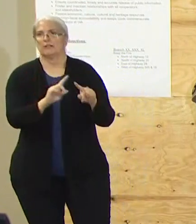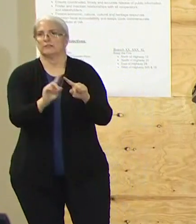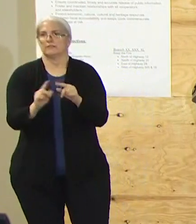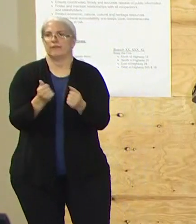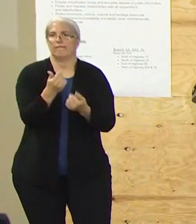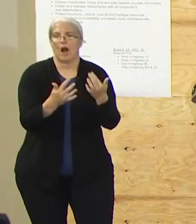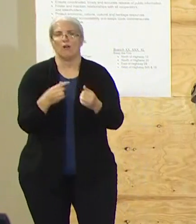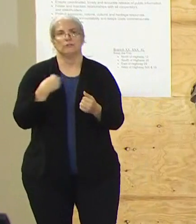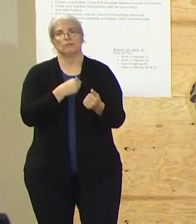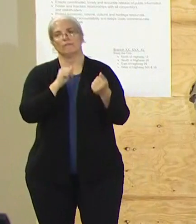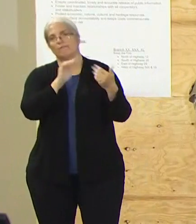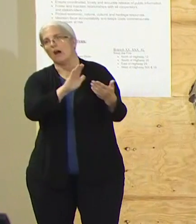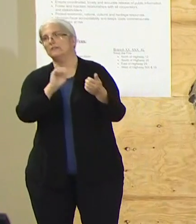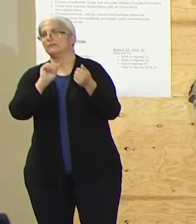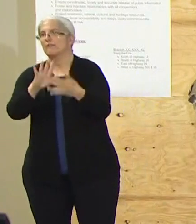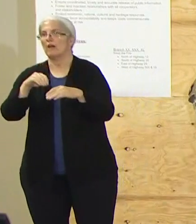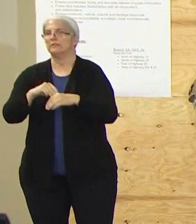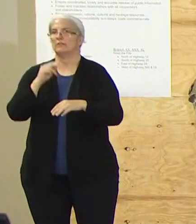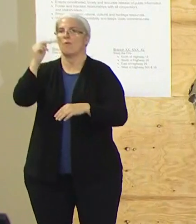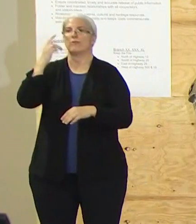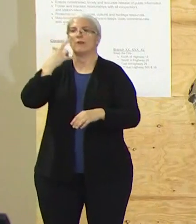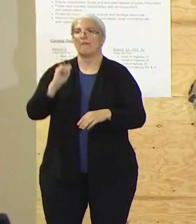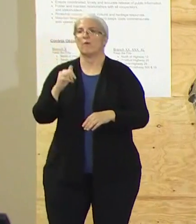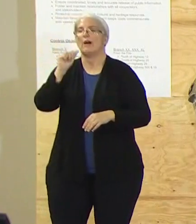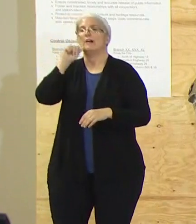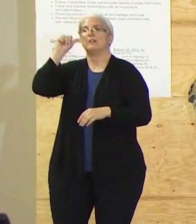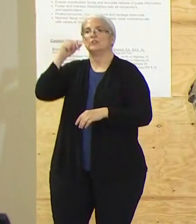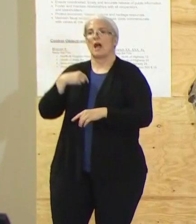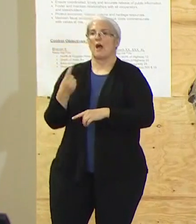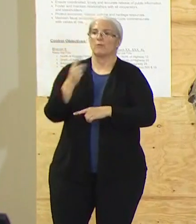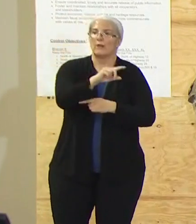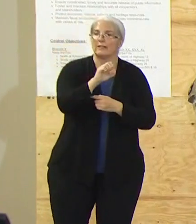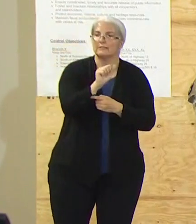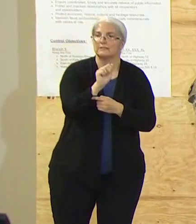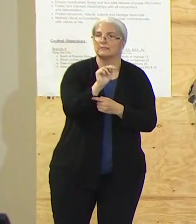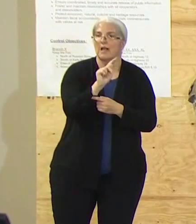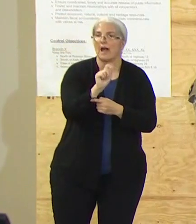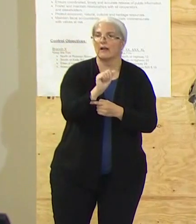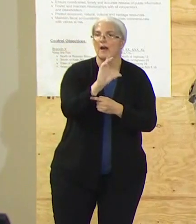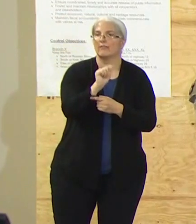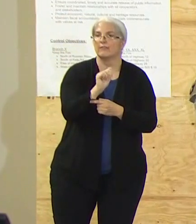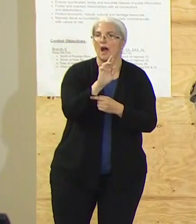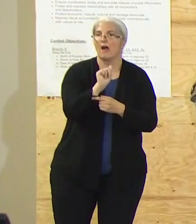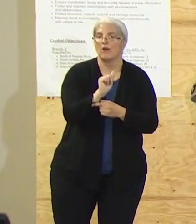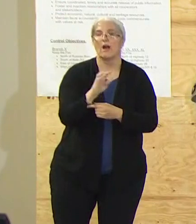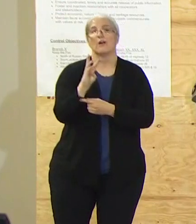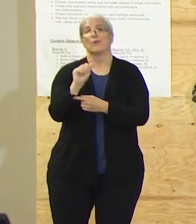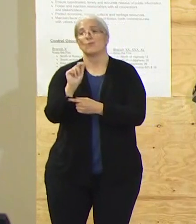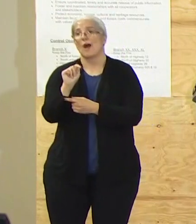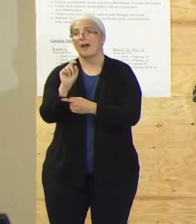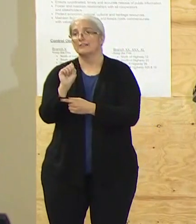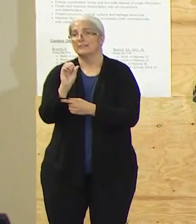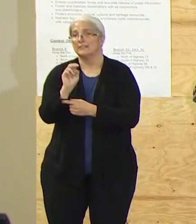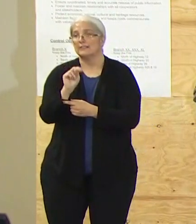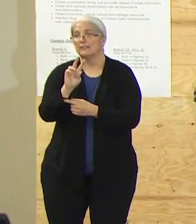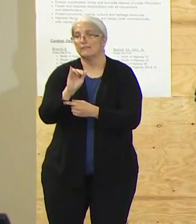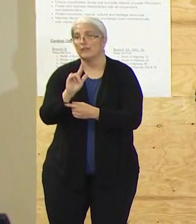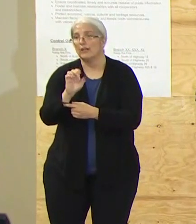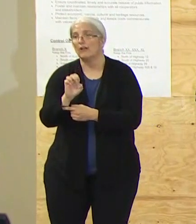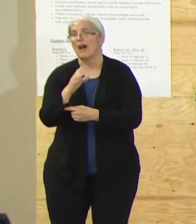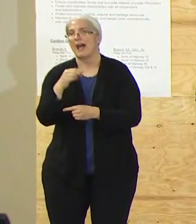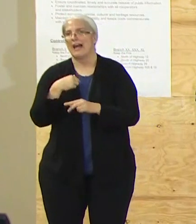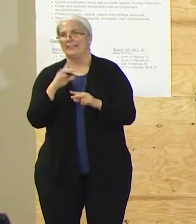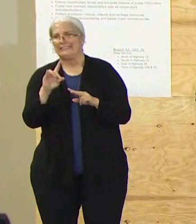in Watsonville and Santa Clara, around Monterey County, visiting evacuation sites and centers in and around the fires down there,